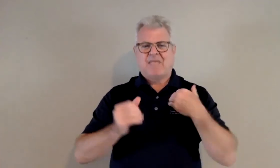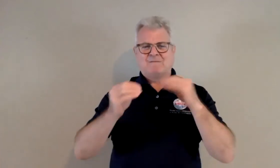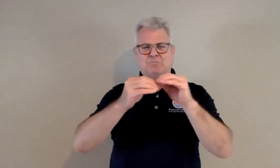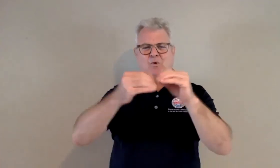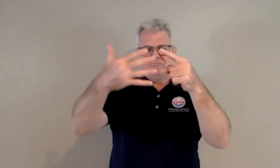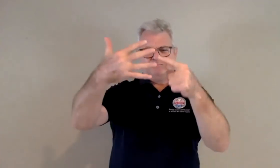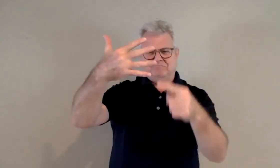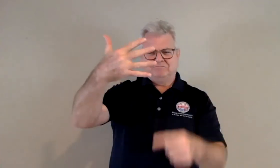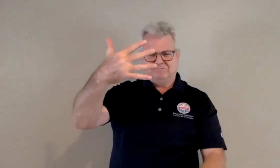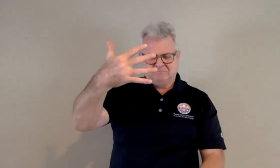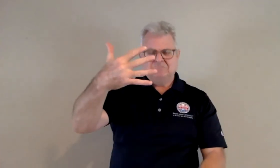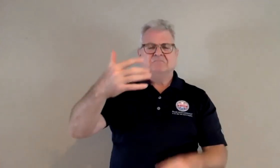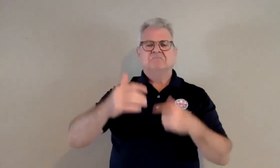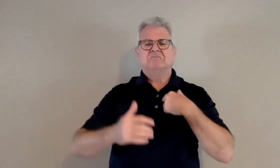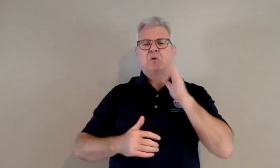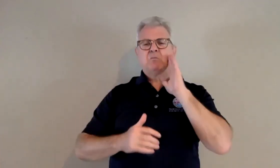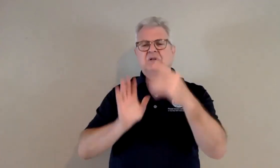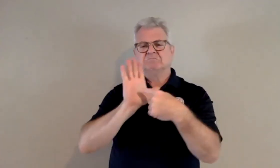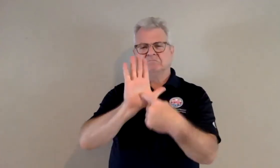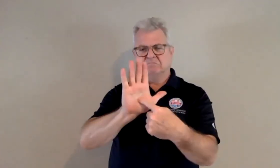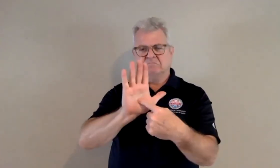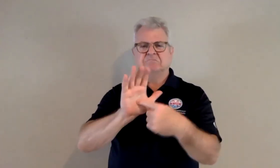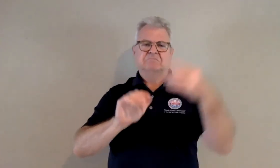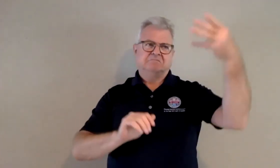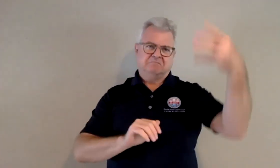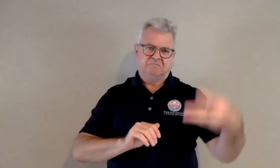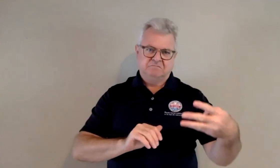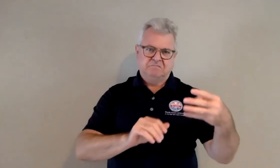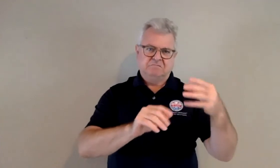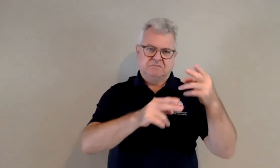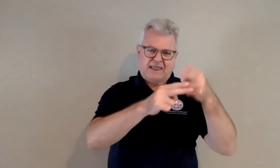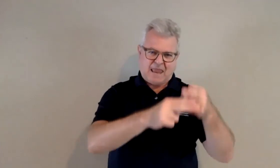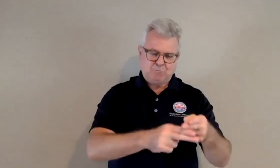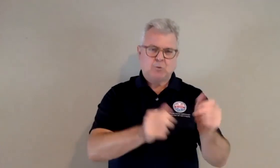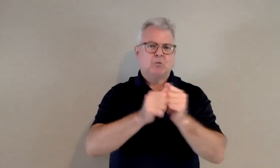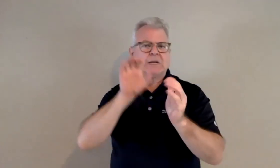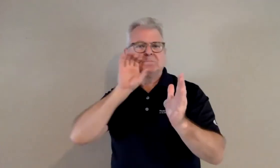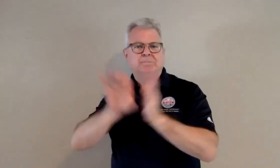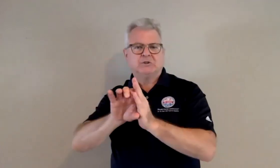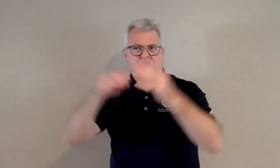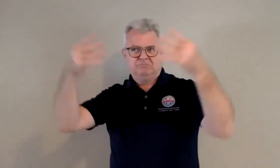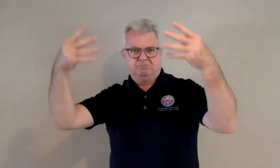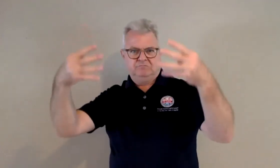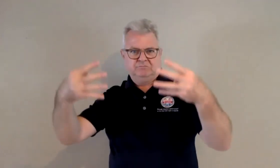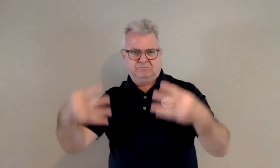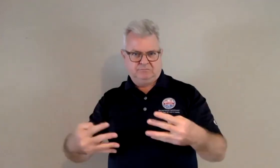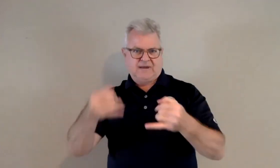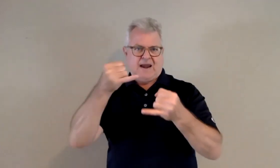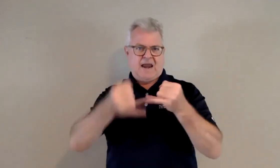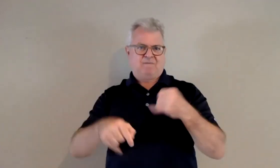pets. And there may be more. I will show you a list here with a name of what it is